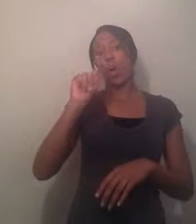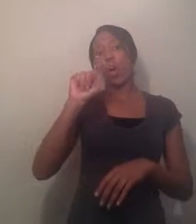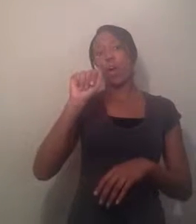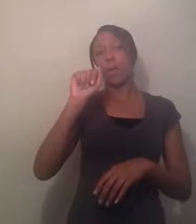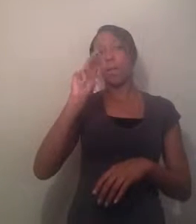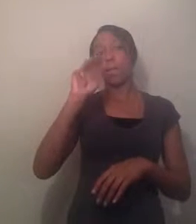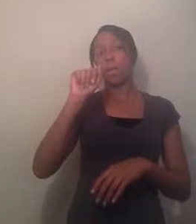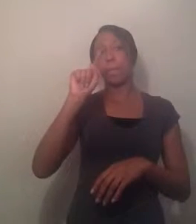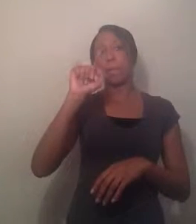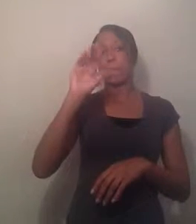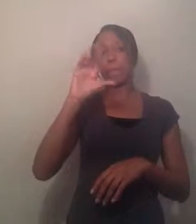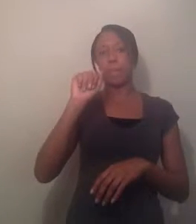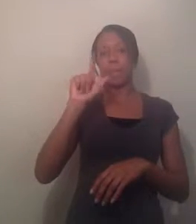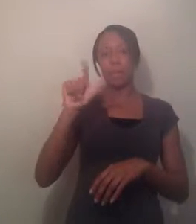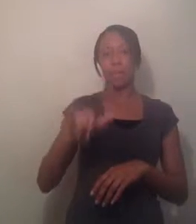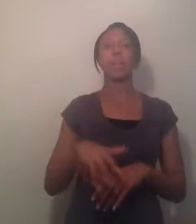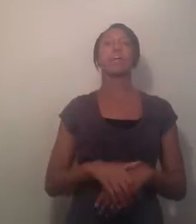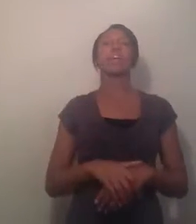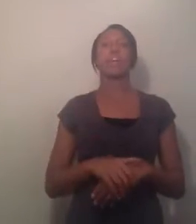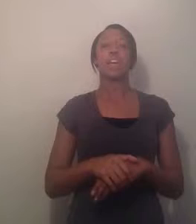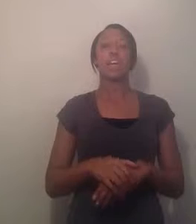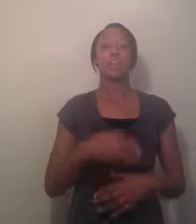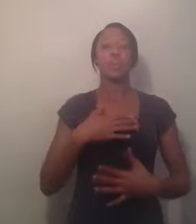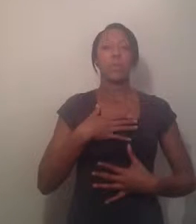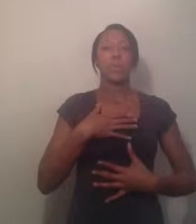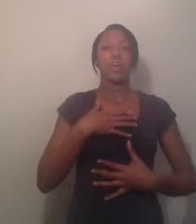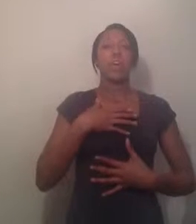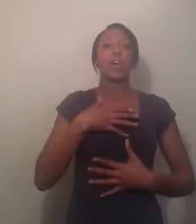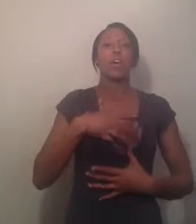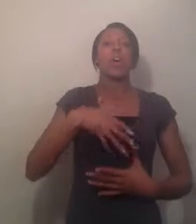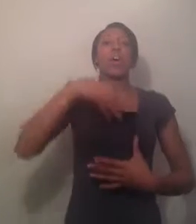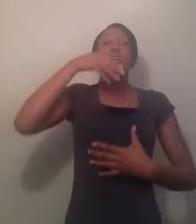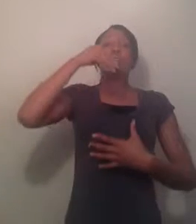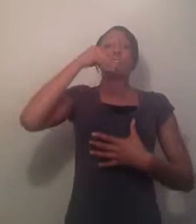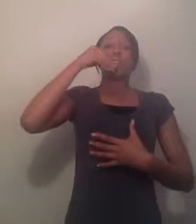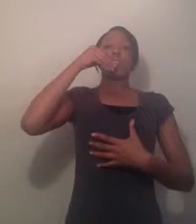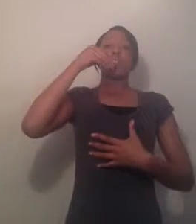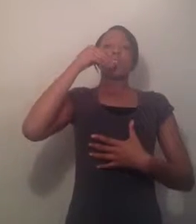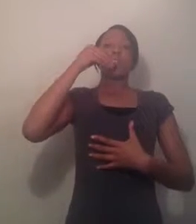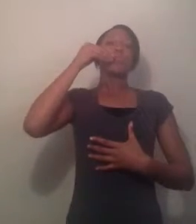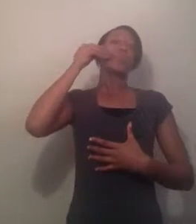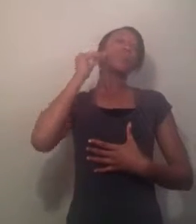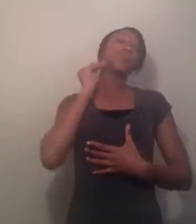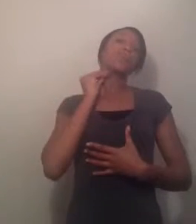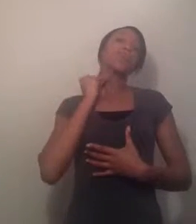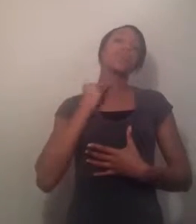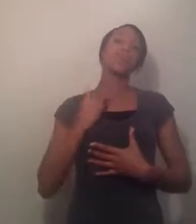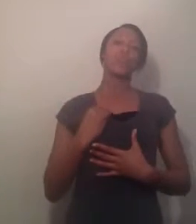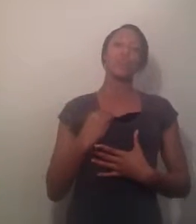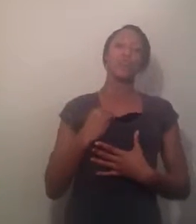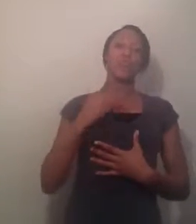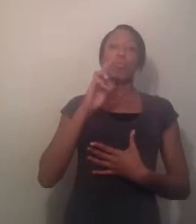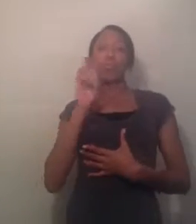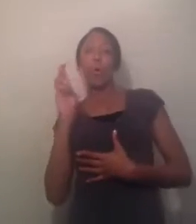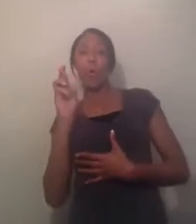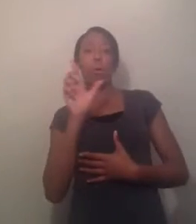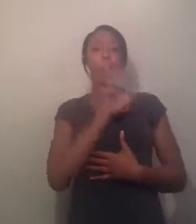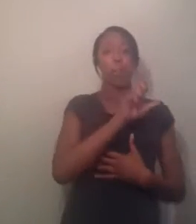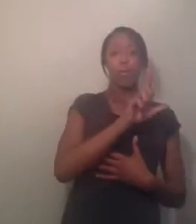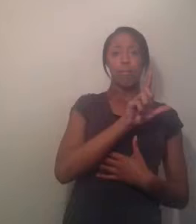travels down your windpipe or trachea to the bronchi, which branch to enter the left or right lung. Bronchioles branch off the large bronchi